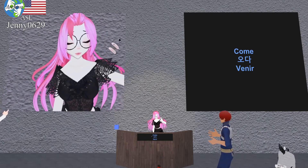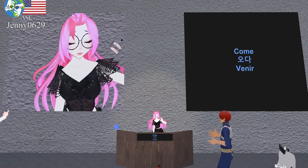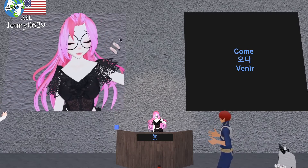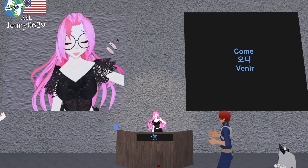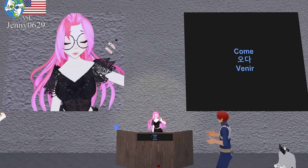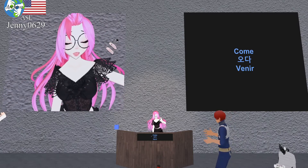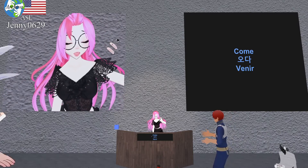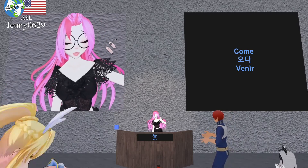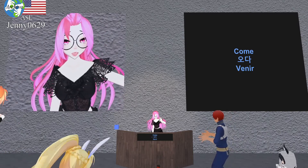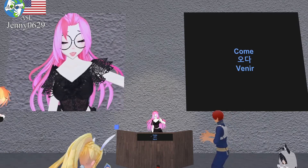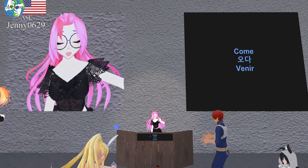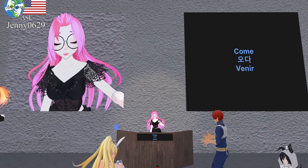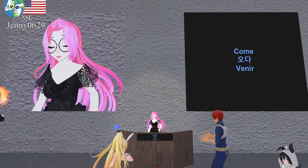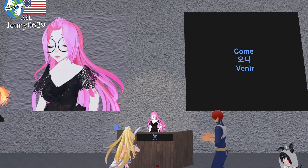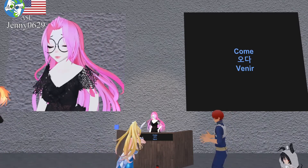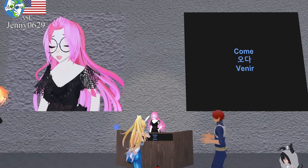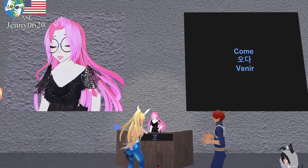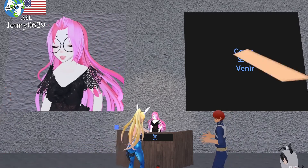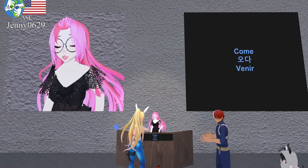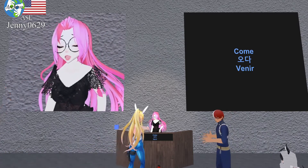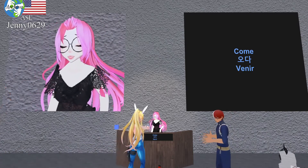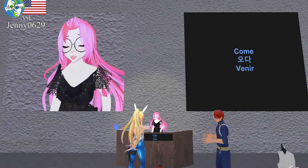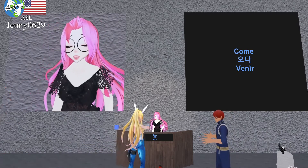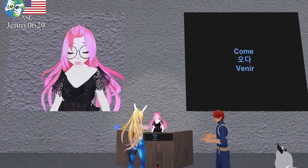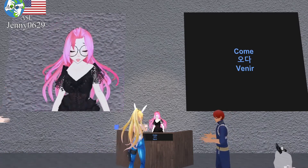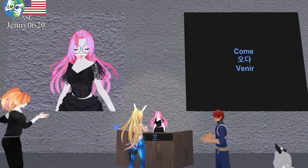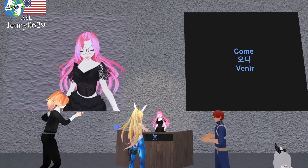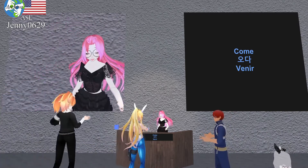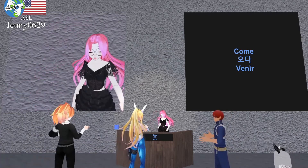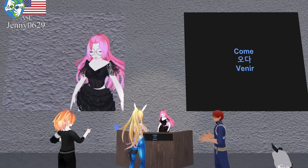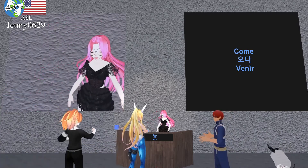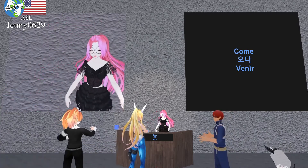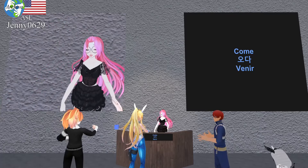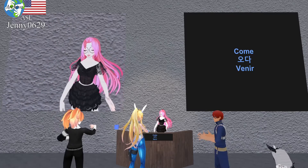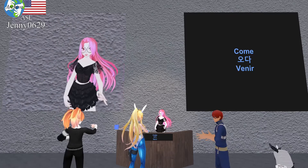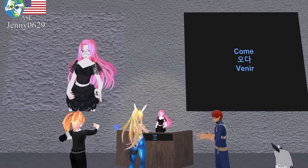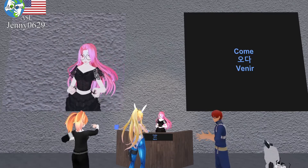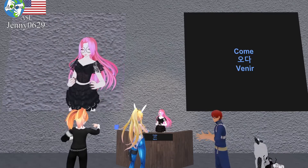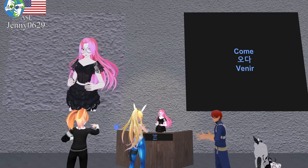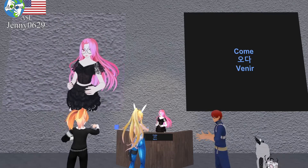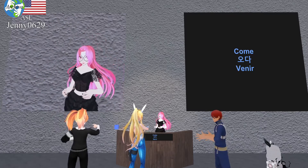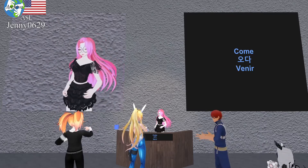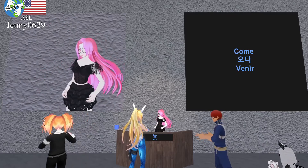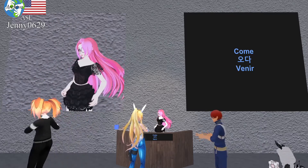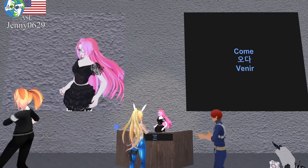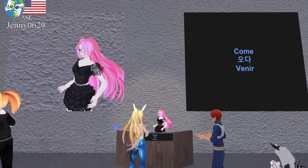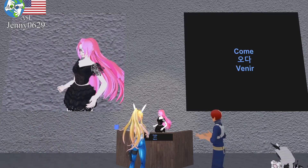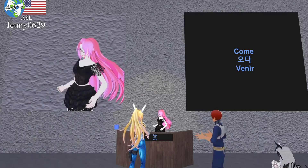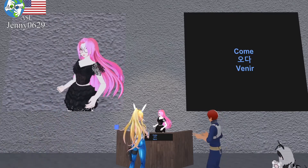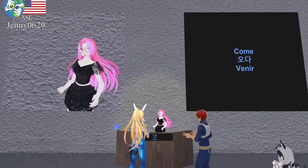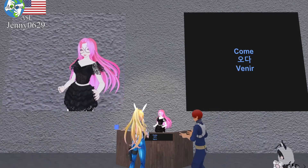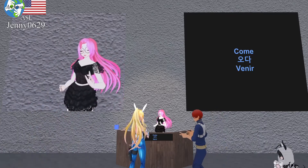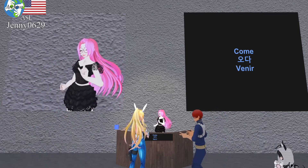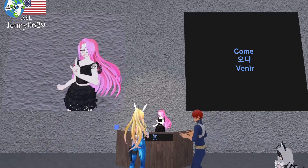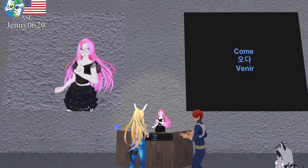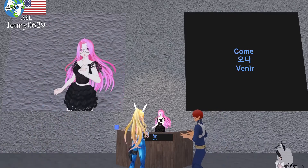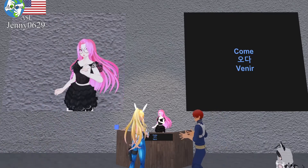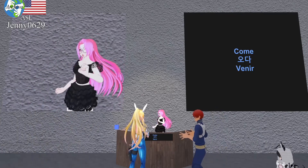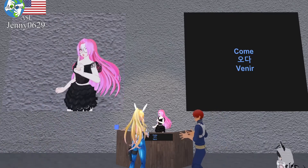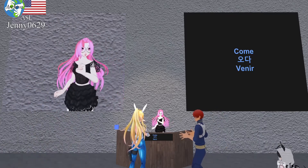one question? I will take Figure to be last unless anyone else has one more after him.